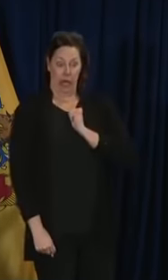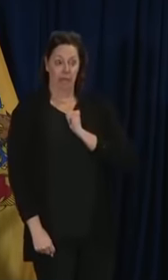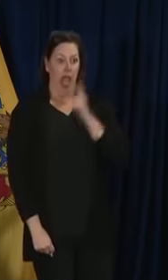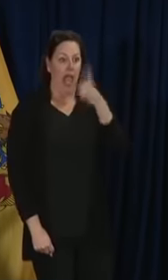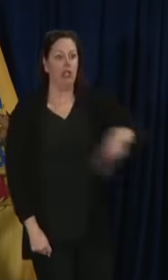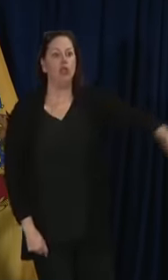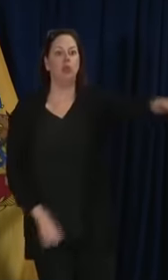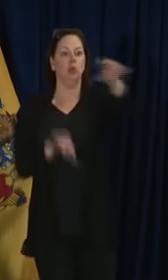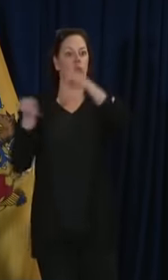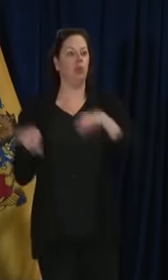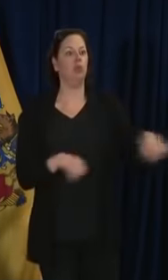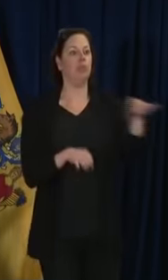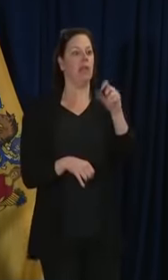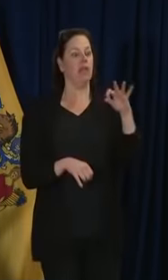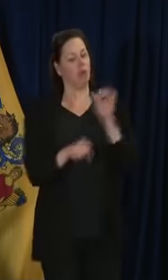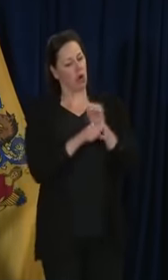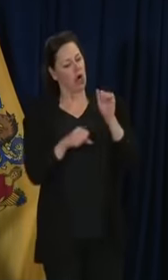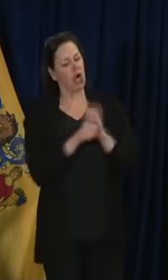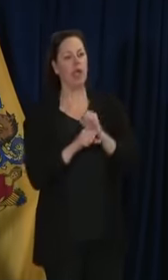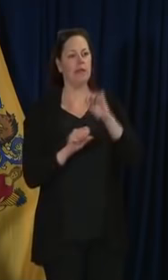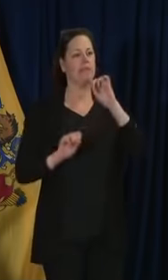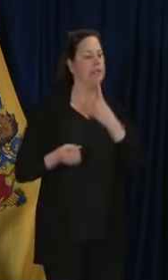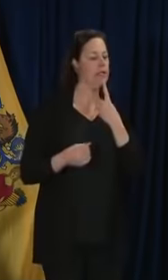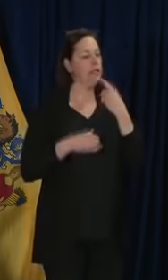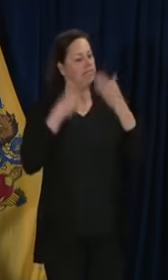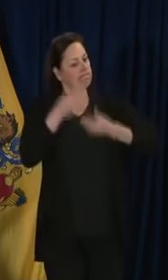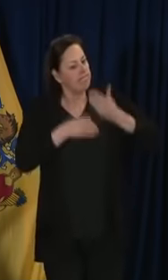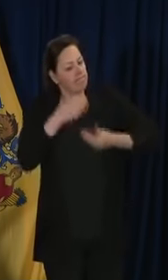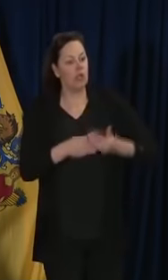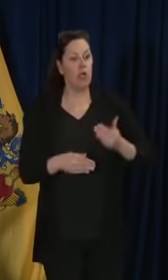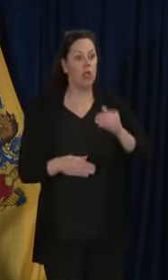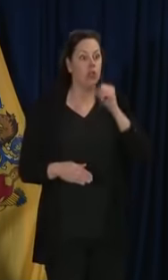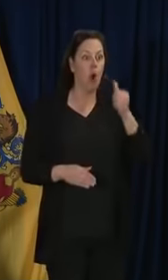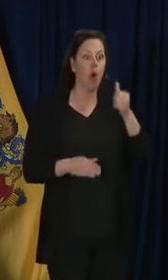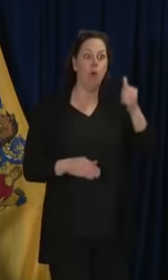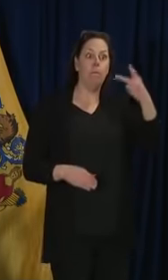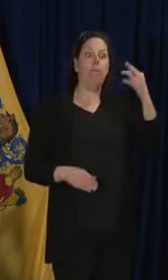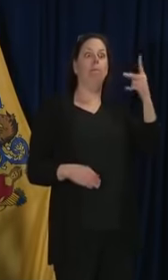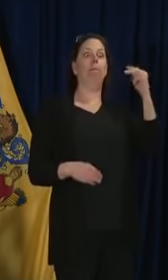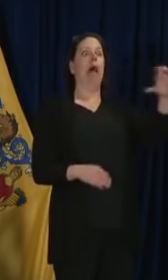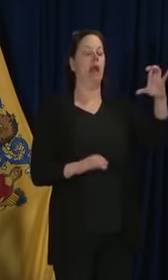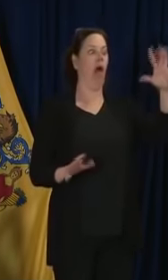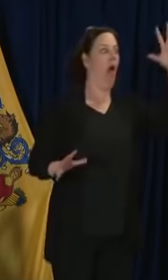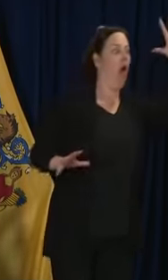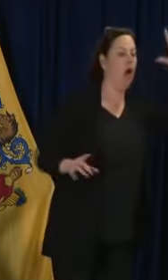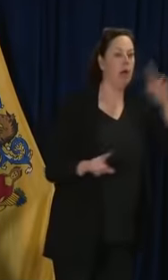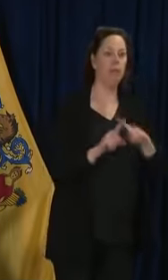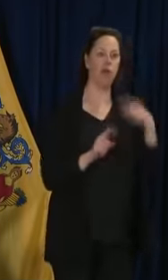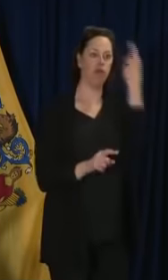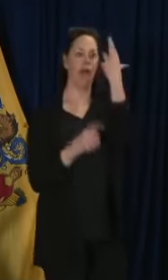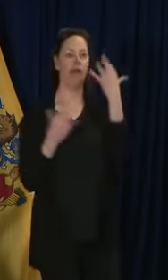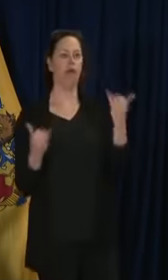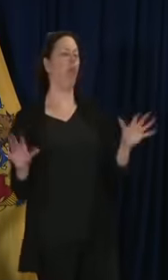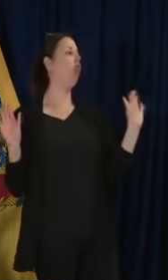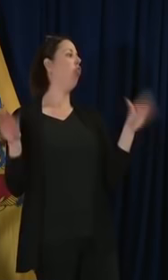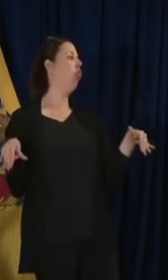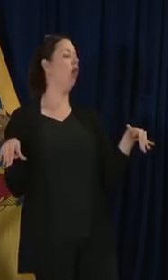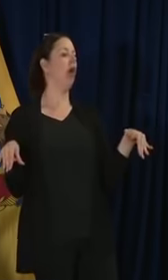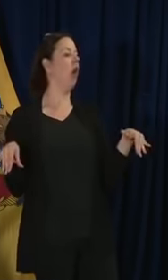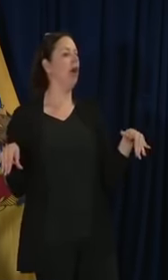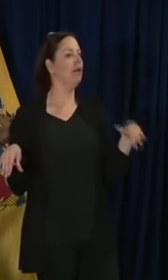do our jobs. We take this seriously. We don't panic, but we realize it's no longer time for business as